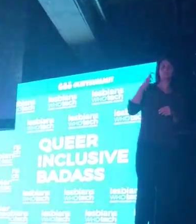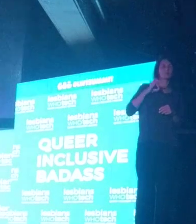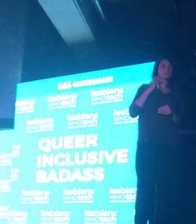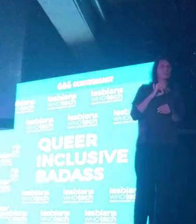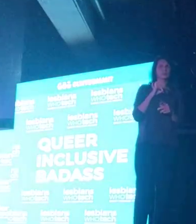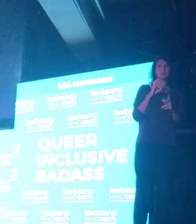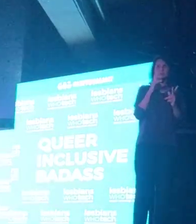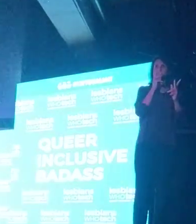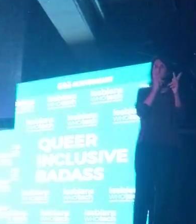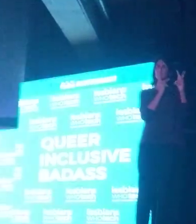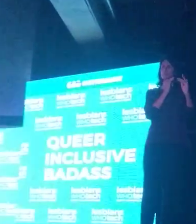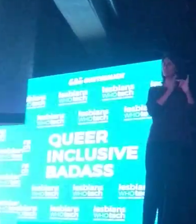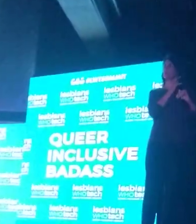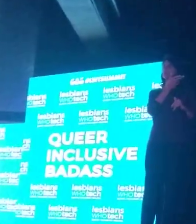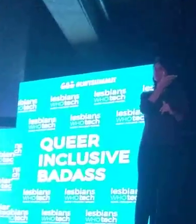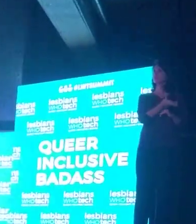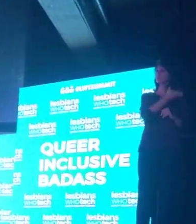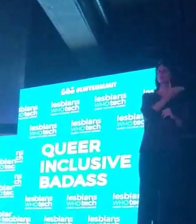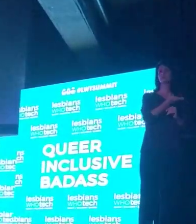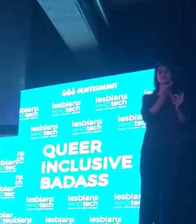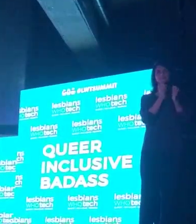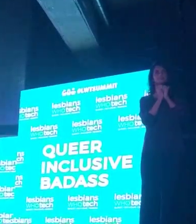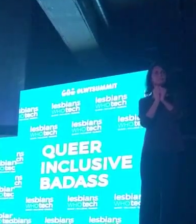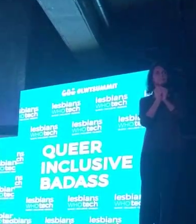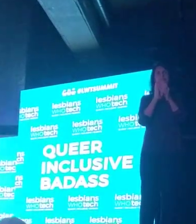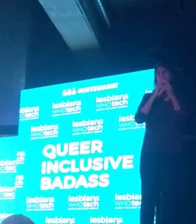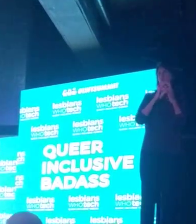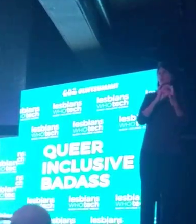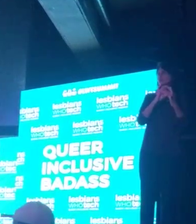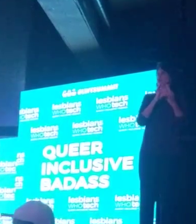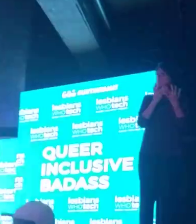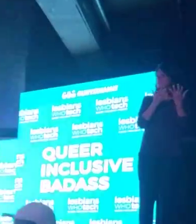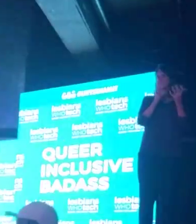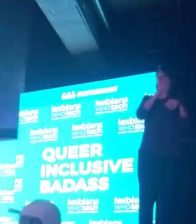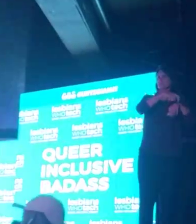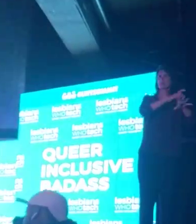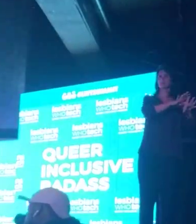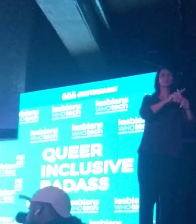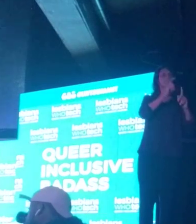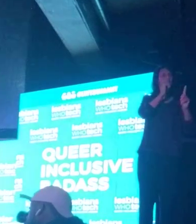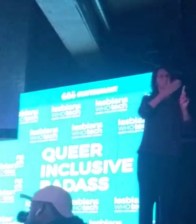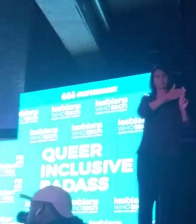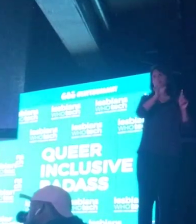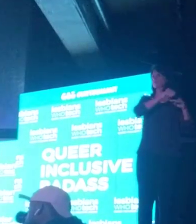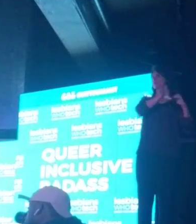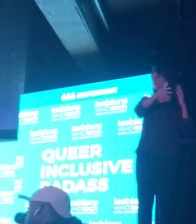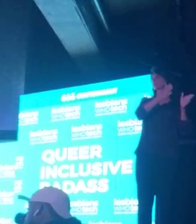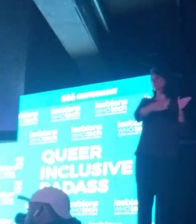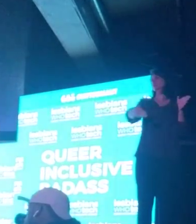people like her who were in relationships at that time, but helped to pave the way for everything that has come since. I